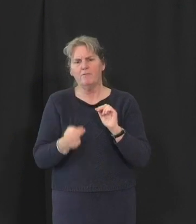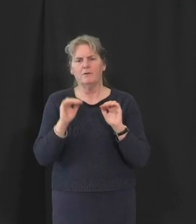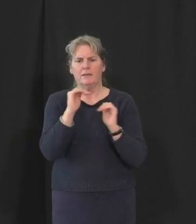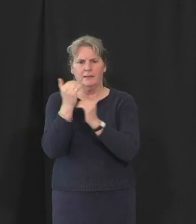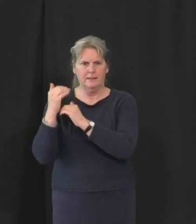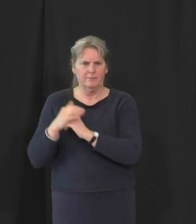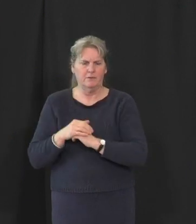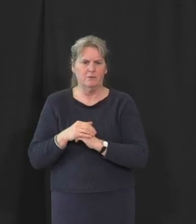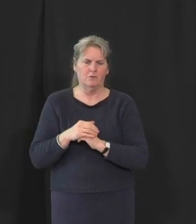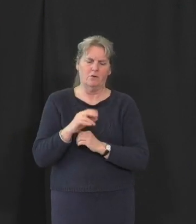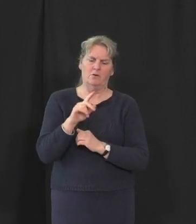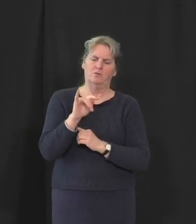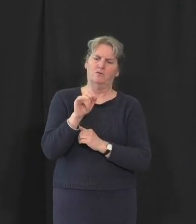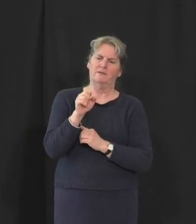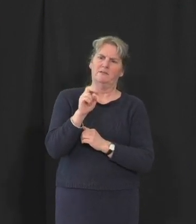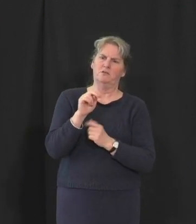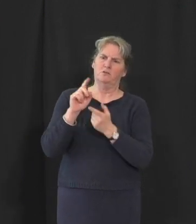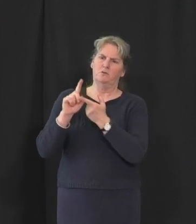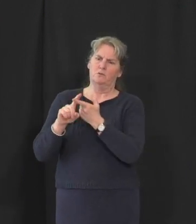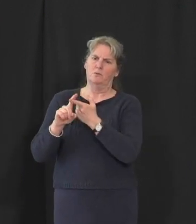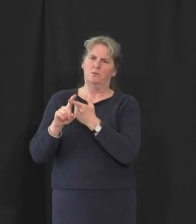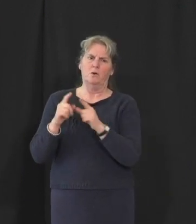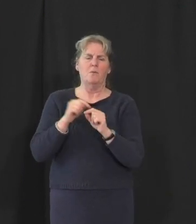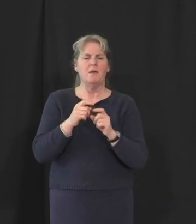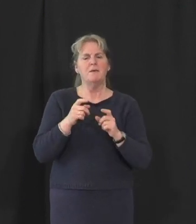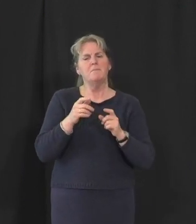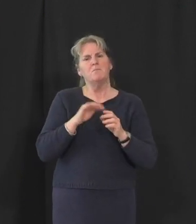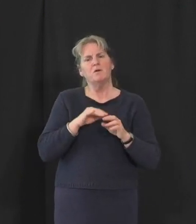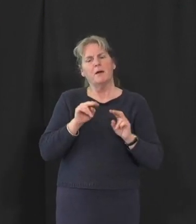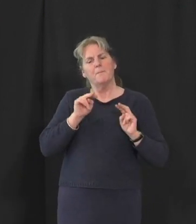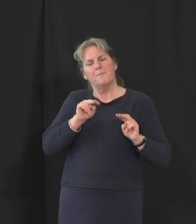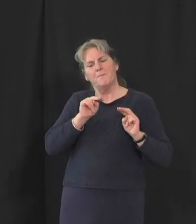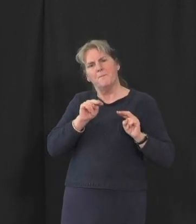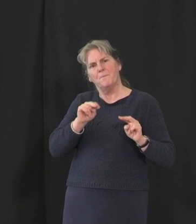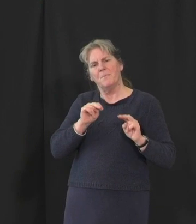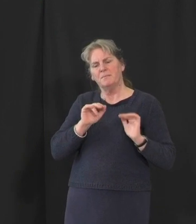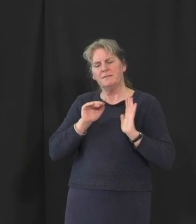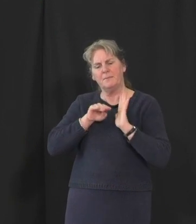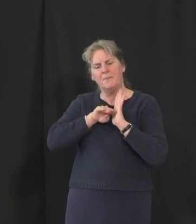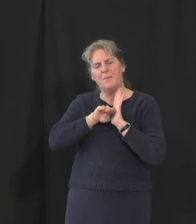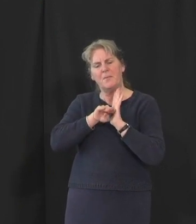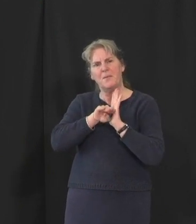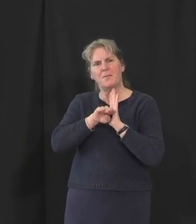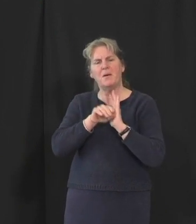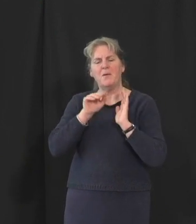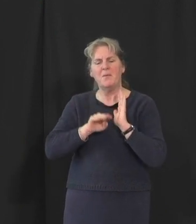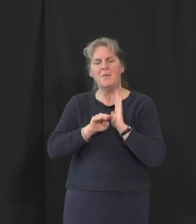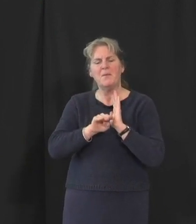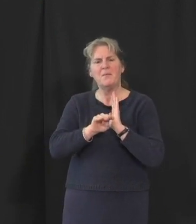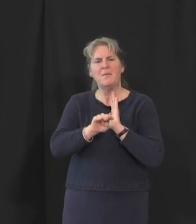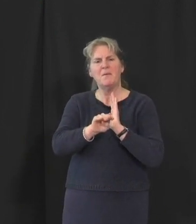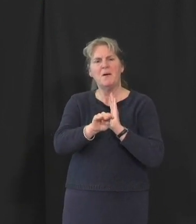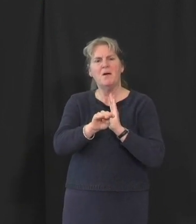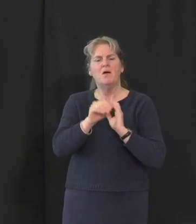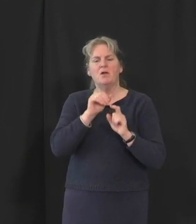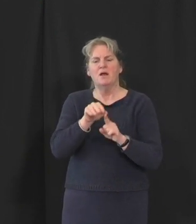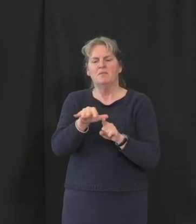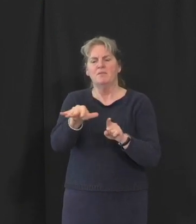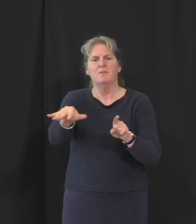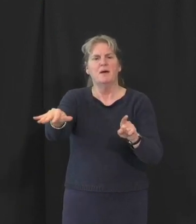as transition to, and what we might call maintaining a steady state of low level or no